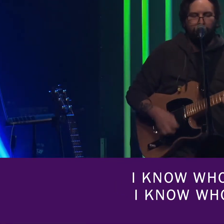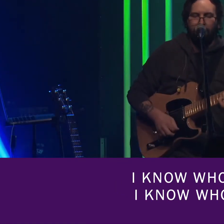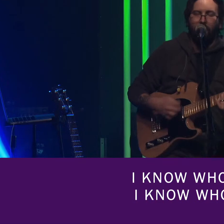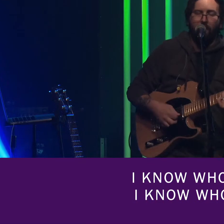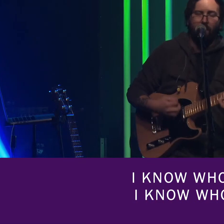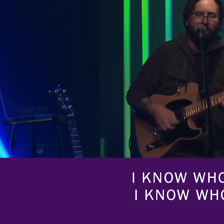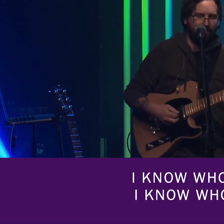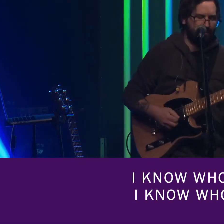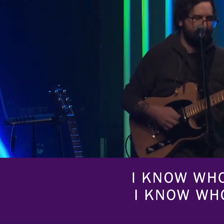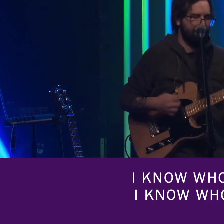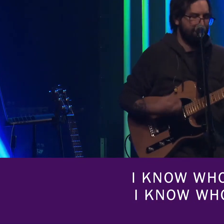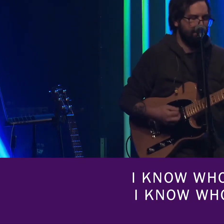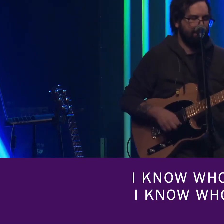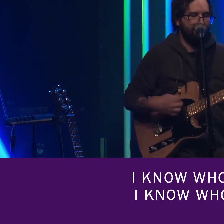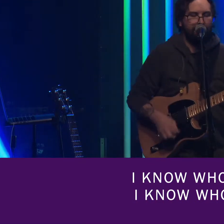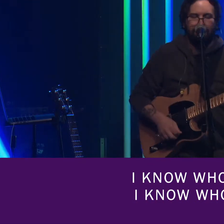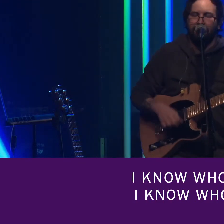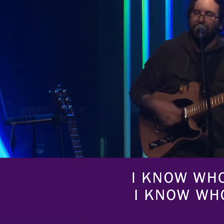know who holds.